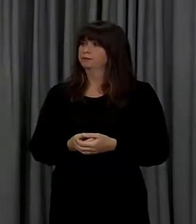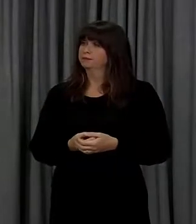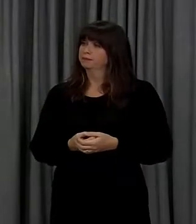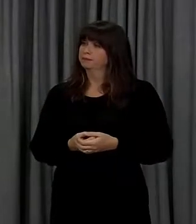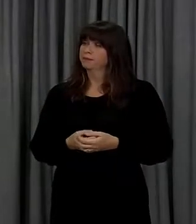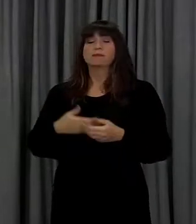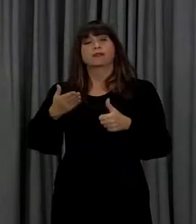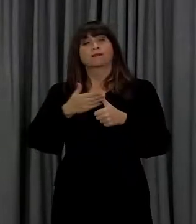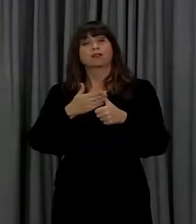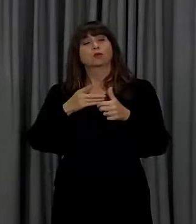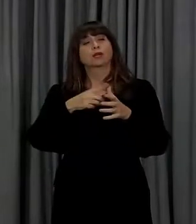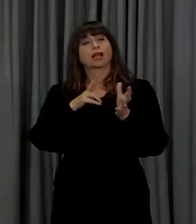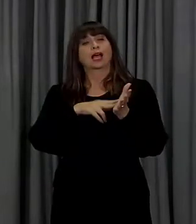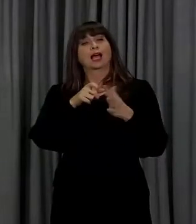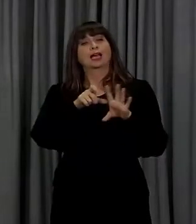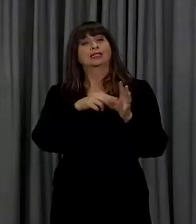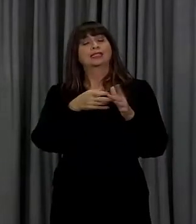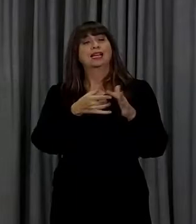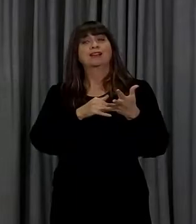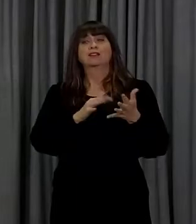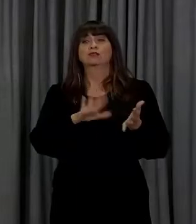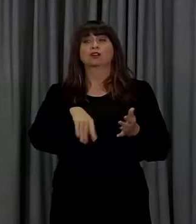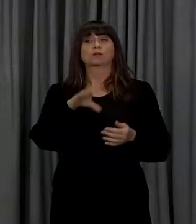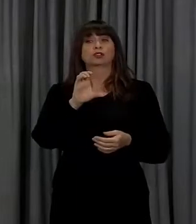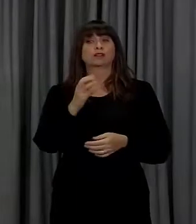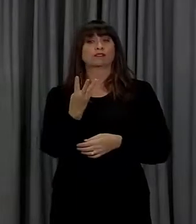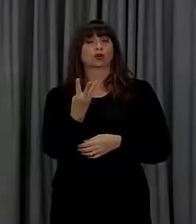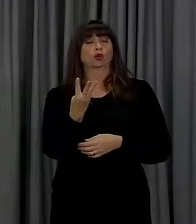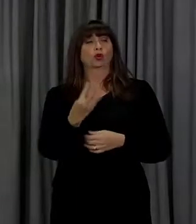journalists. Andy Davis, Channel 4.